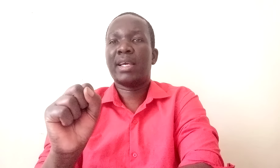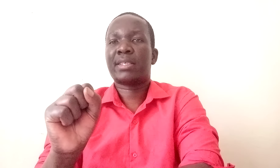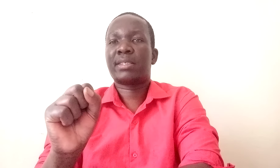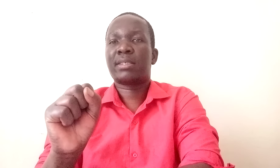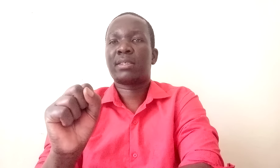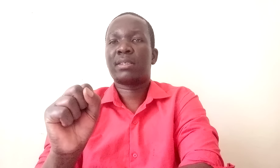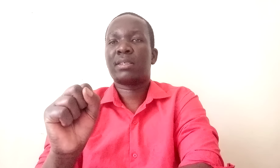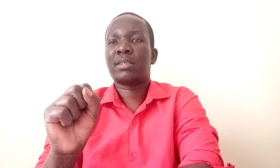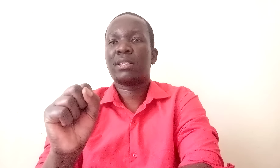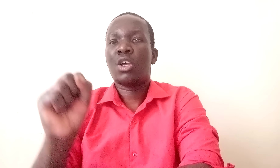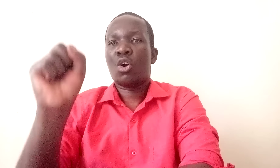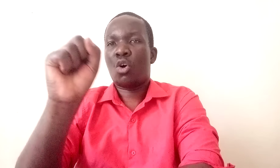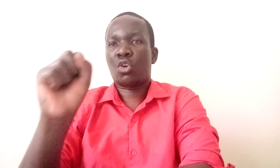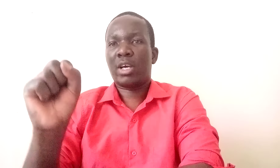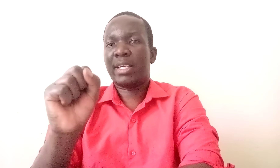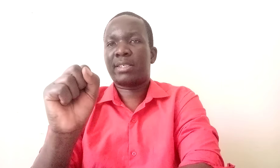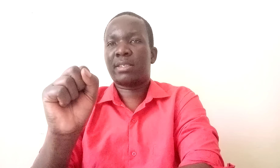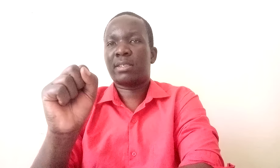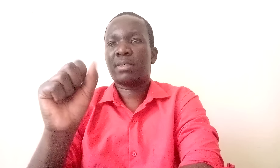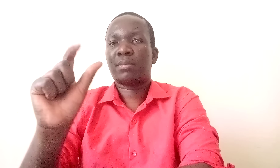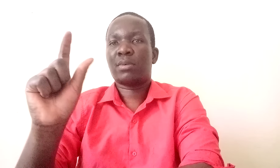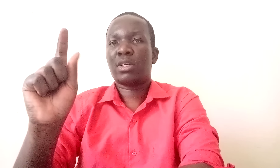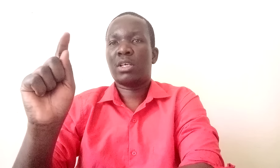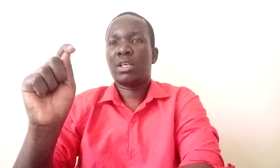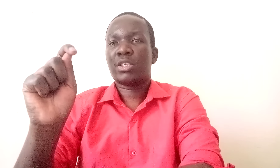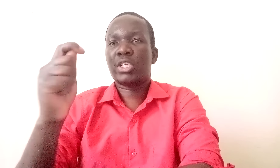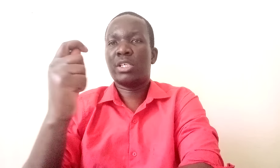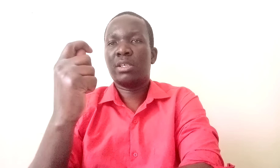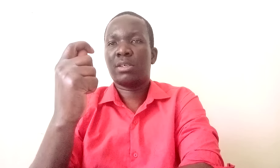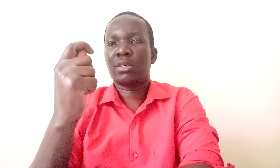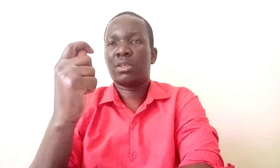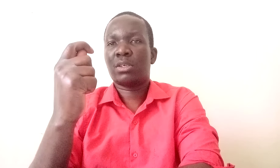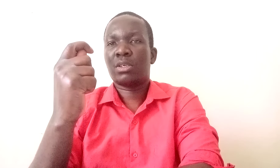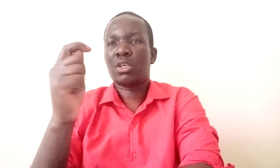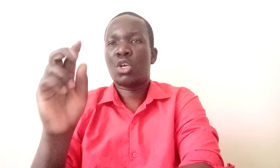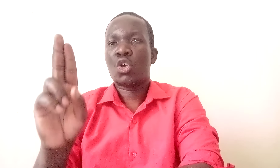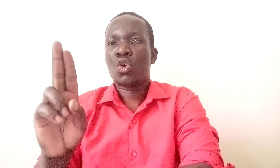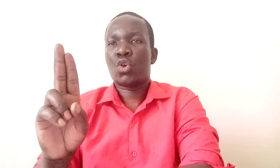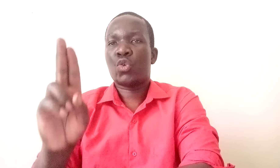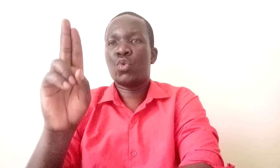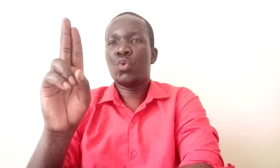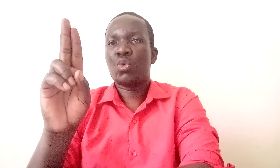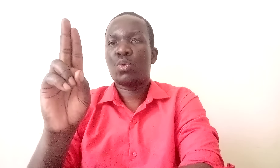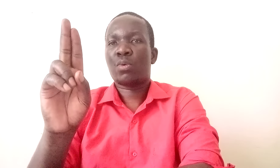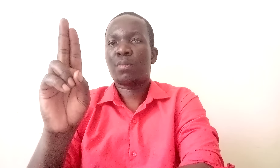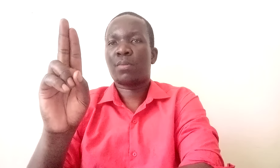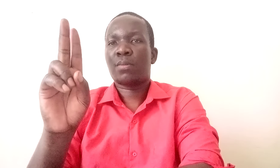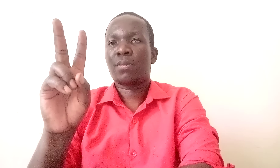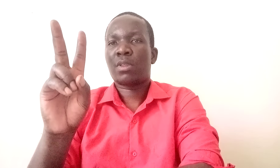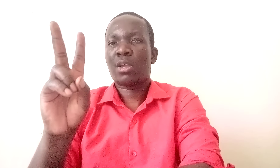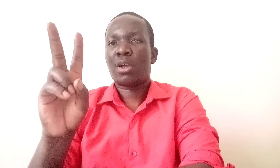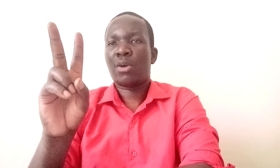S, or S, T, U,